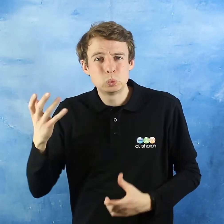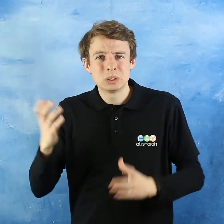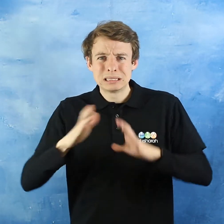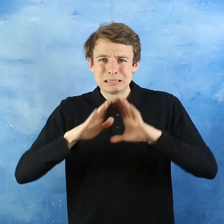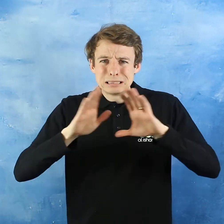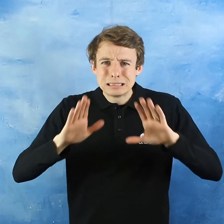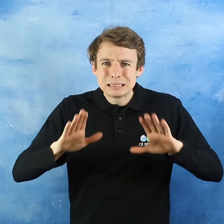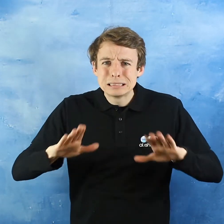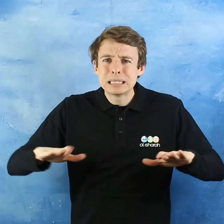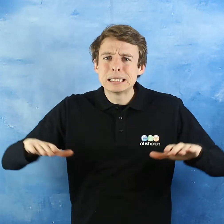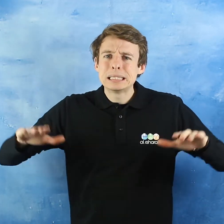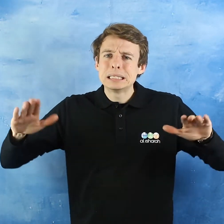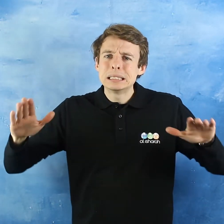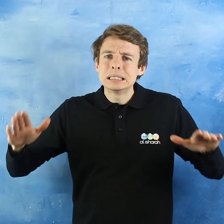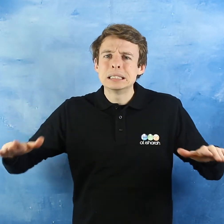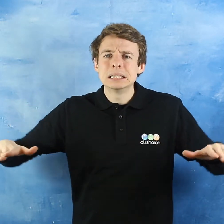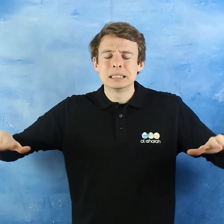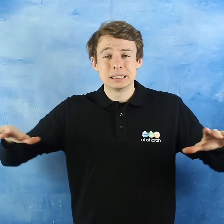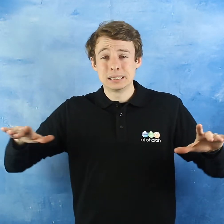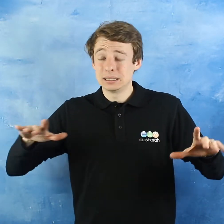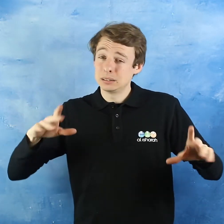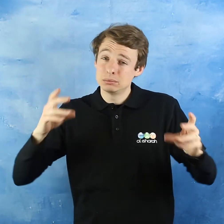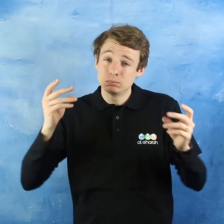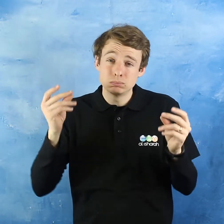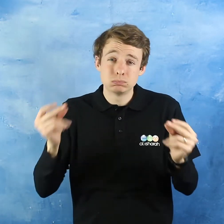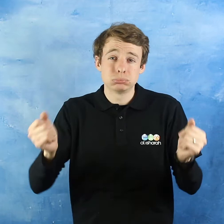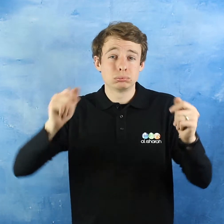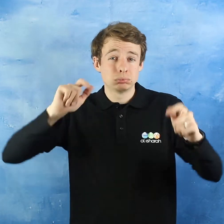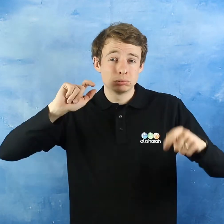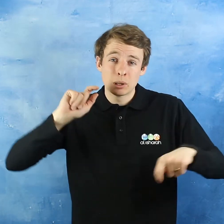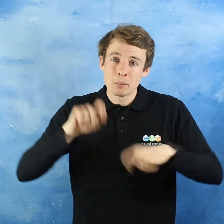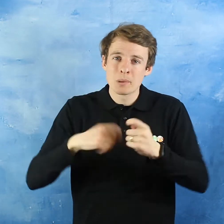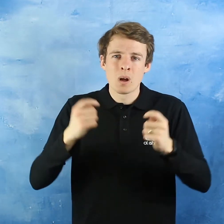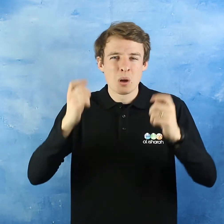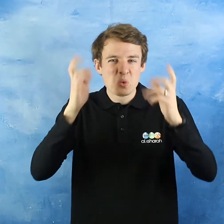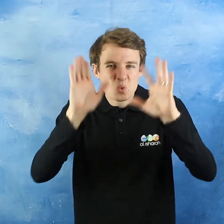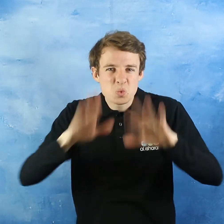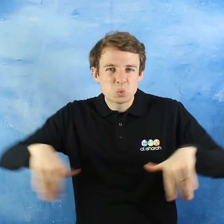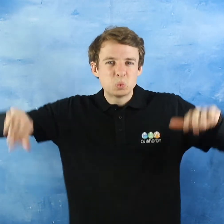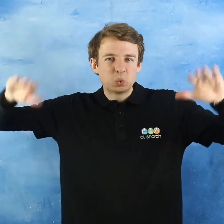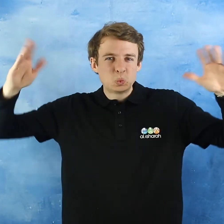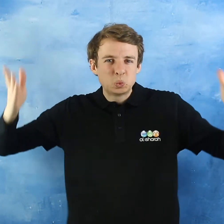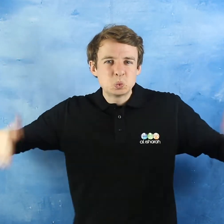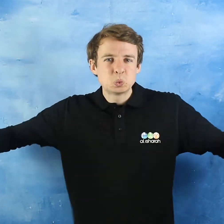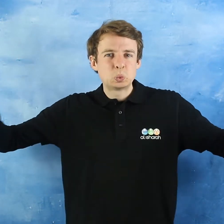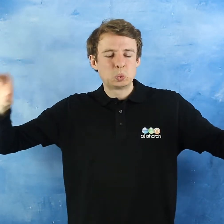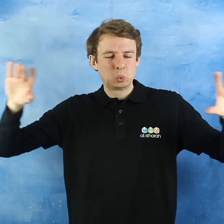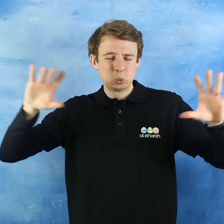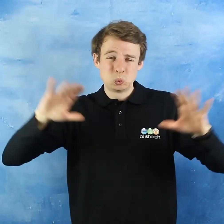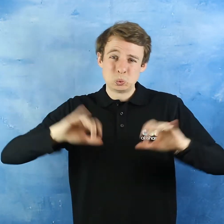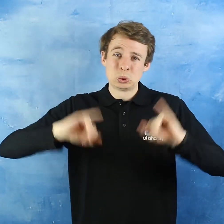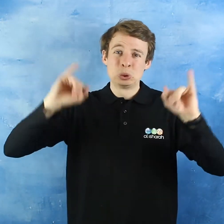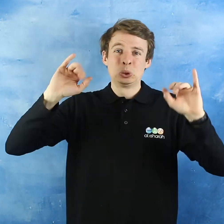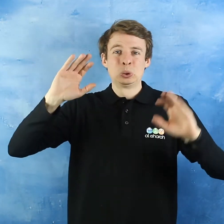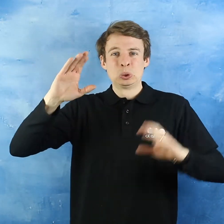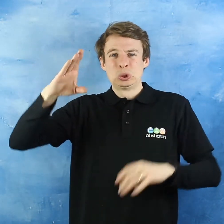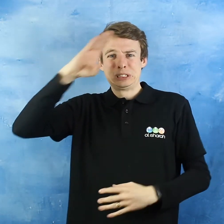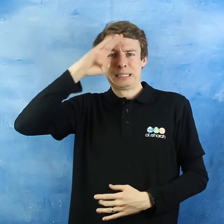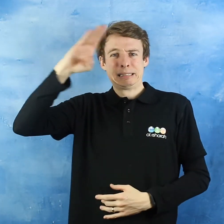We have seen, witnessed your power. Wallah, could you show us now your forgiveness? Could you show us now your rahmah, your mercy,